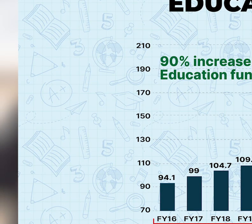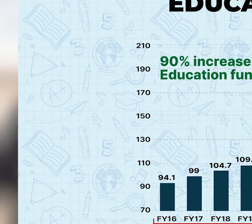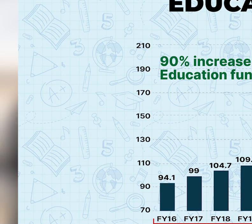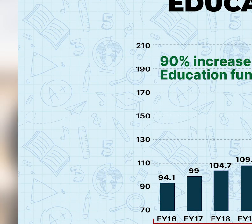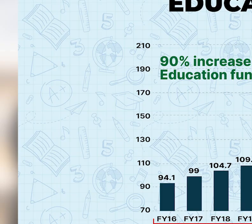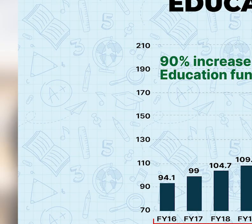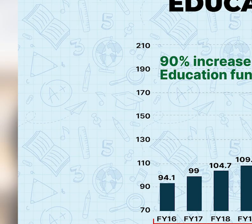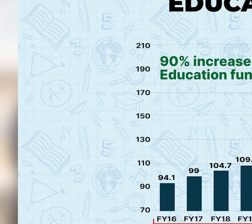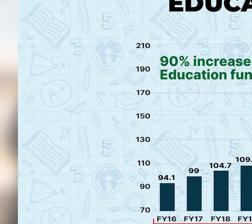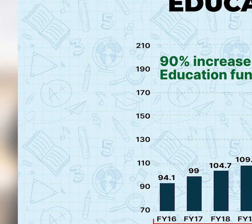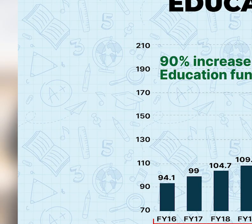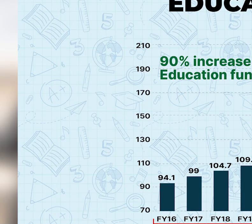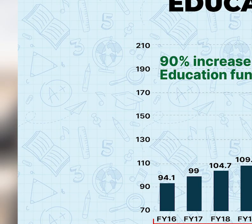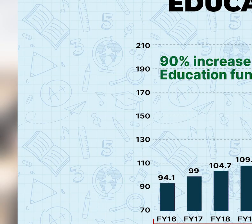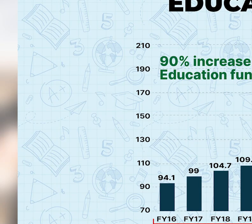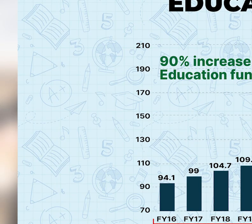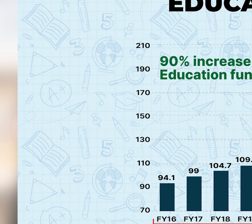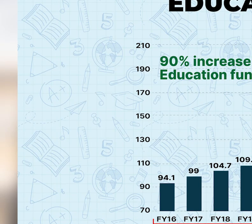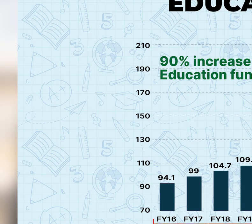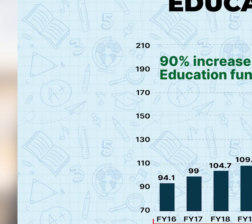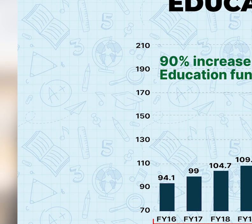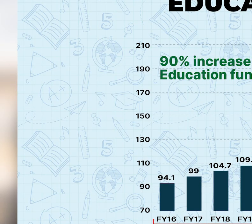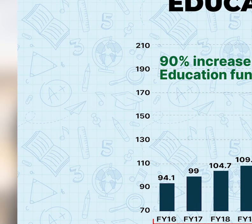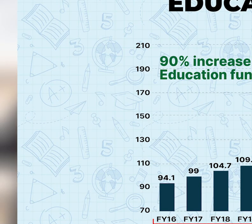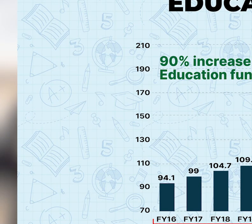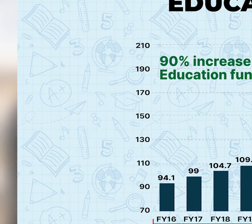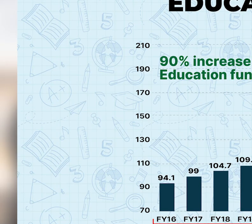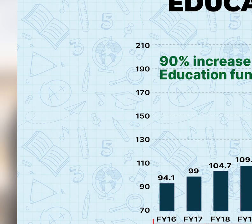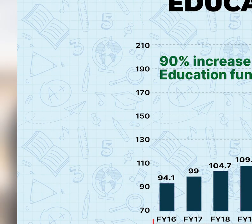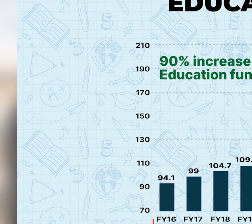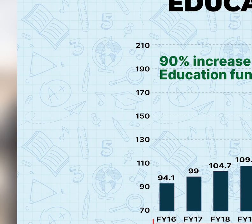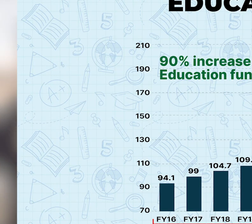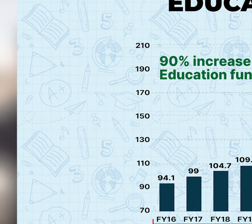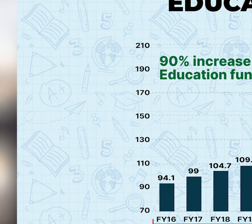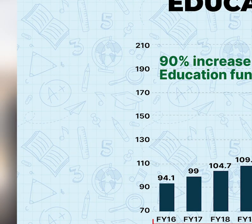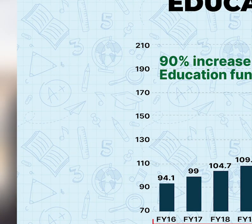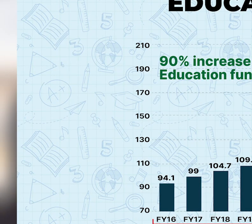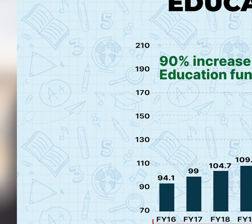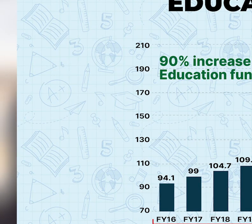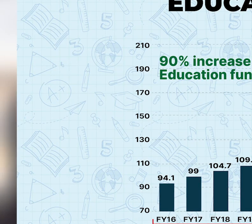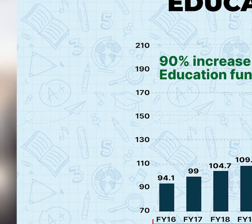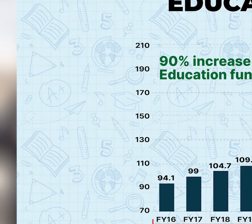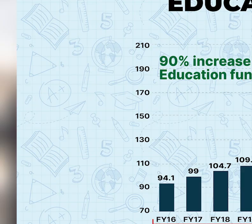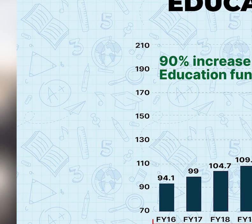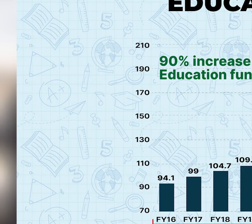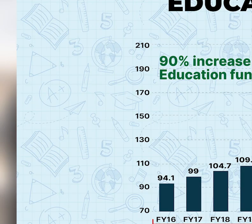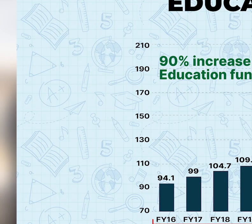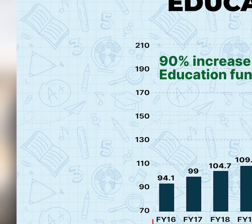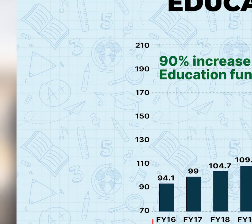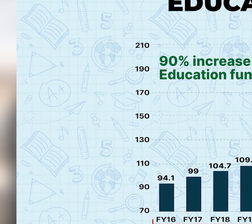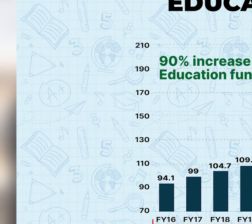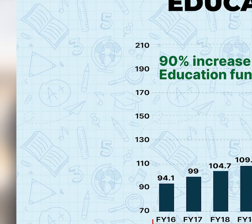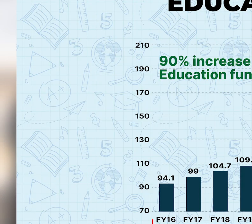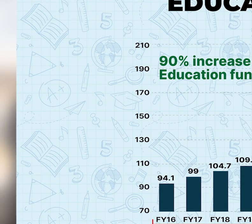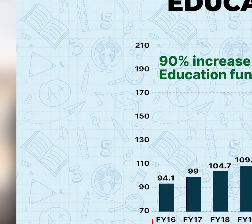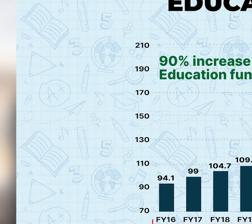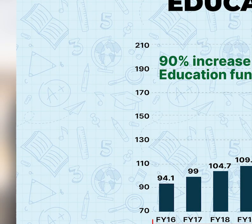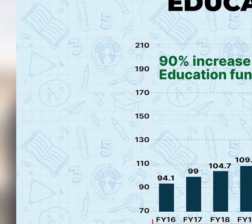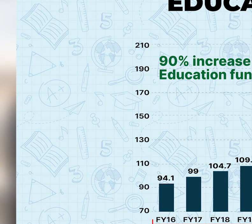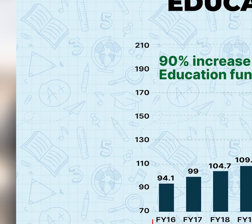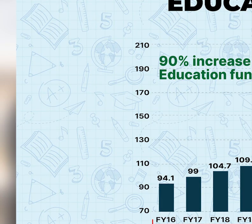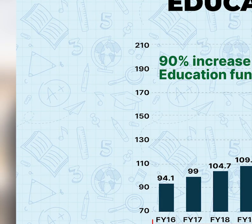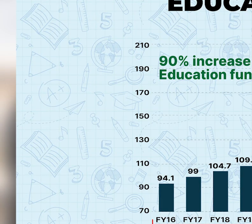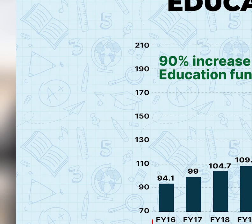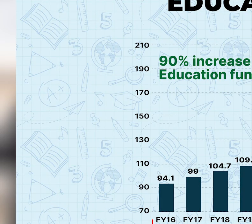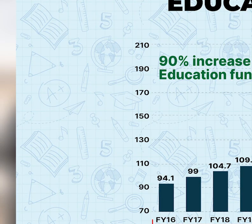Families across Howard County have advocated year after year to make sure their children's needs are met.